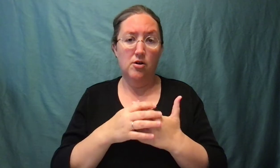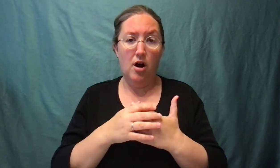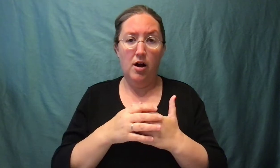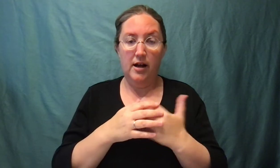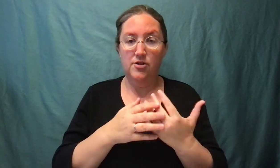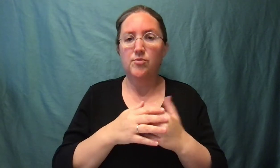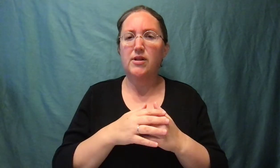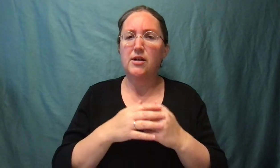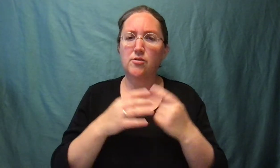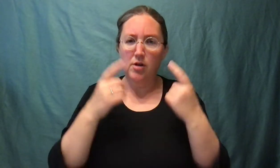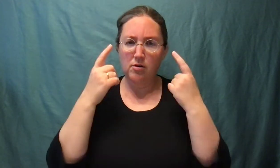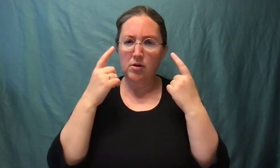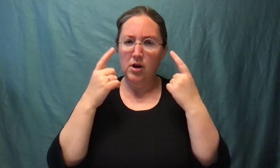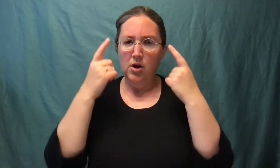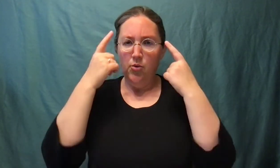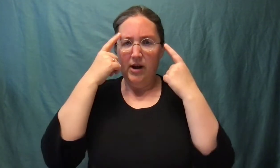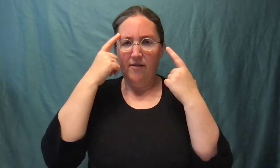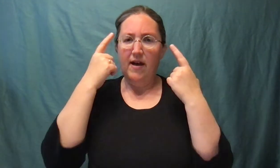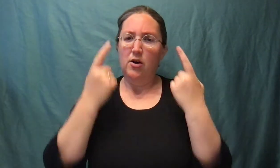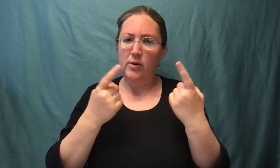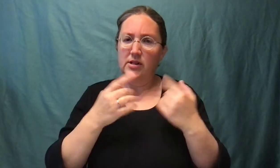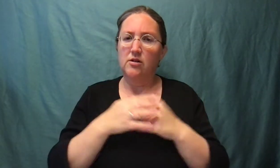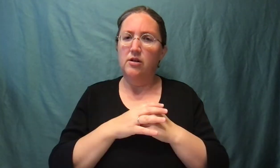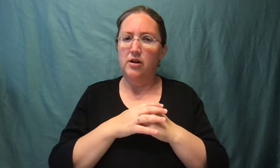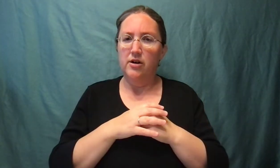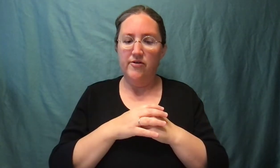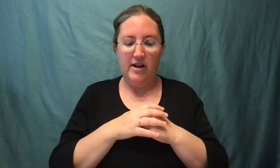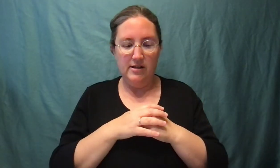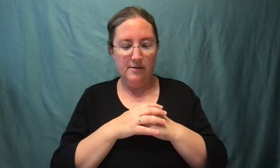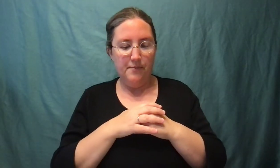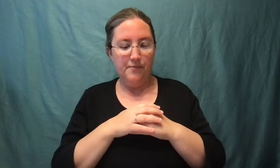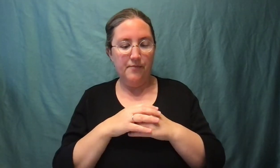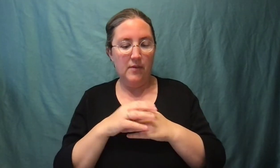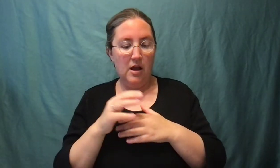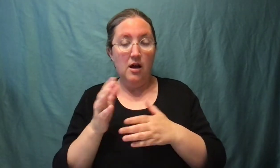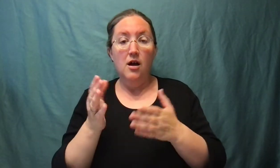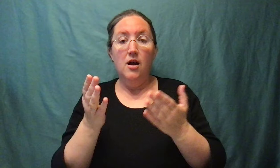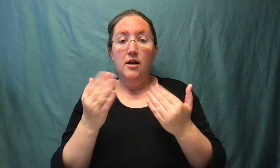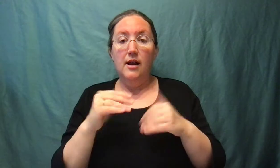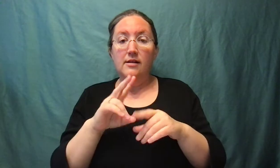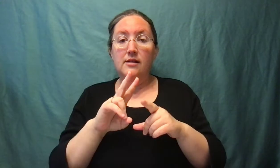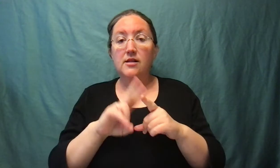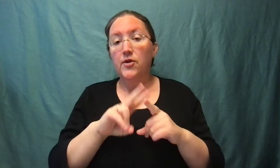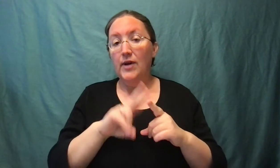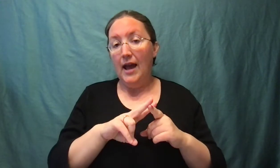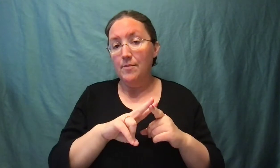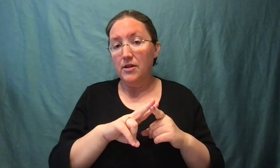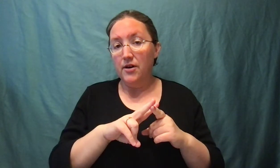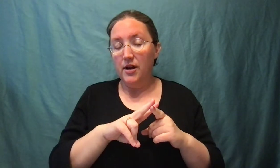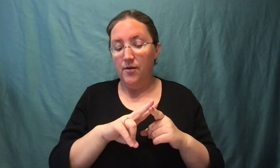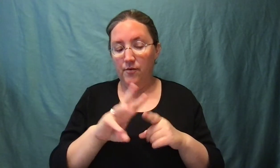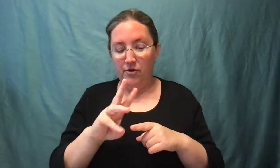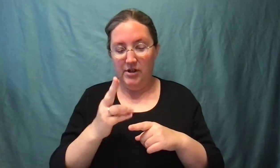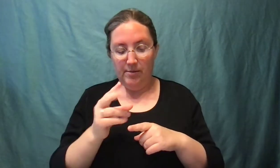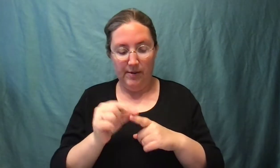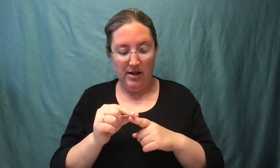not answered with yes or no, we have that quizzical look on our face. Next is the vocabulary for the WH